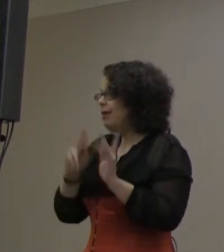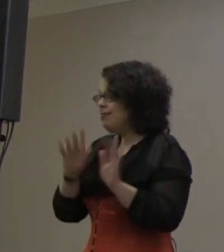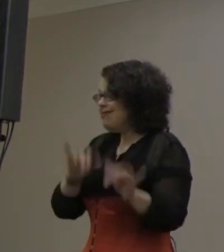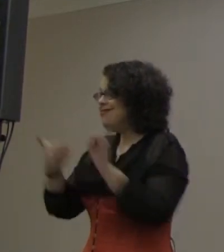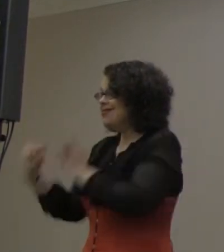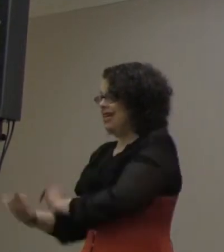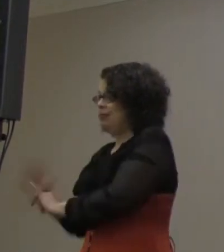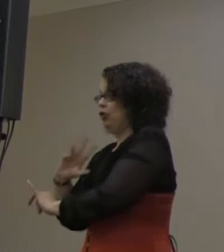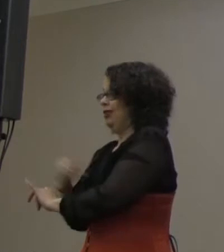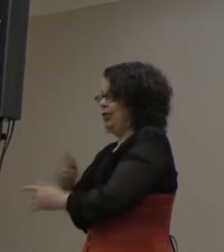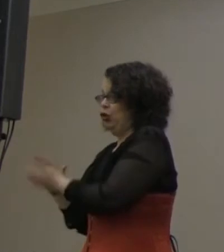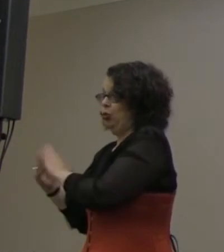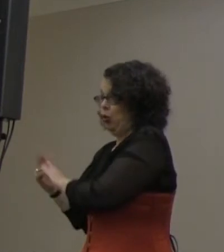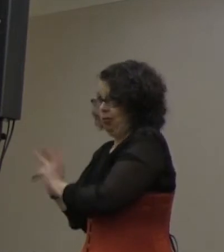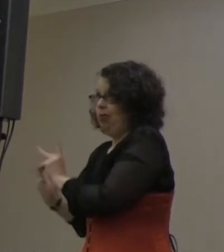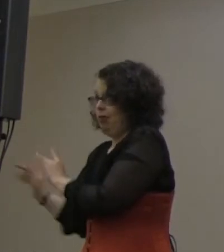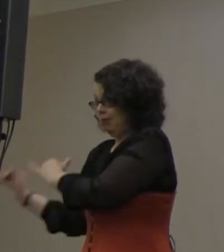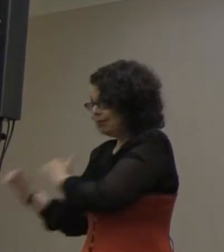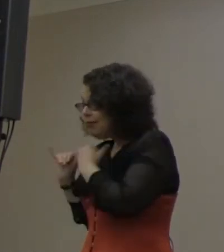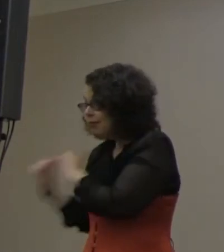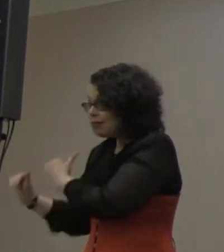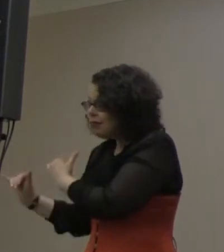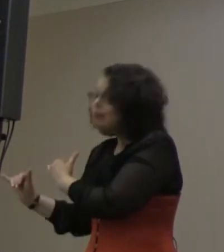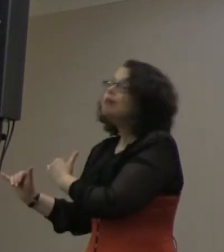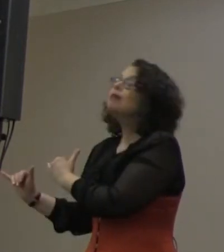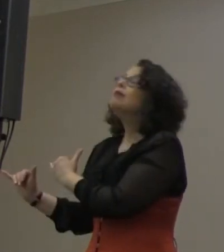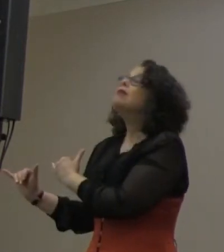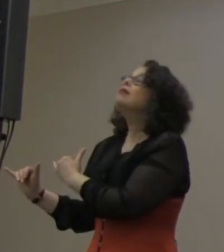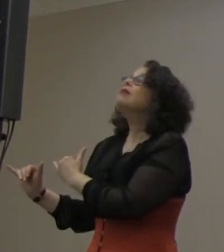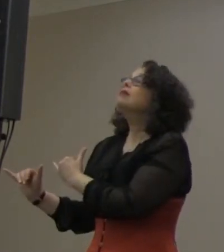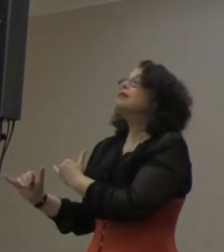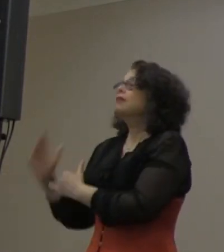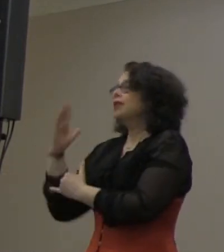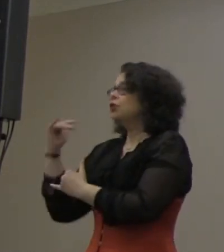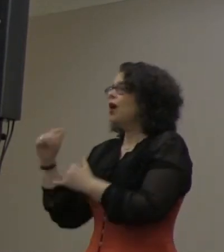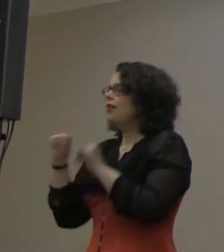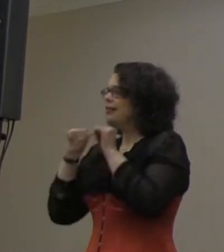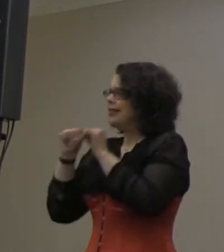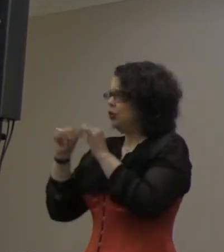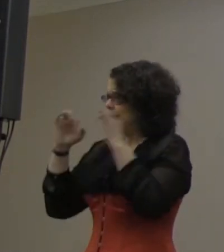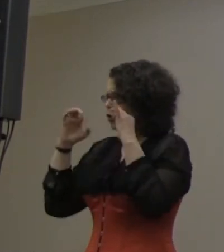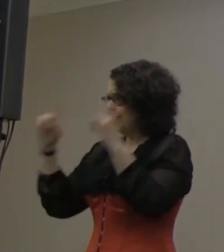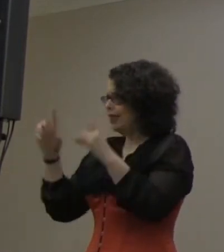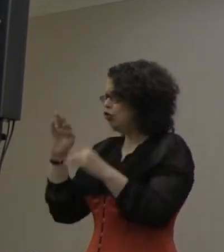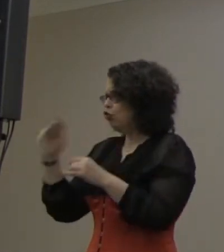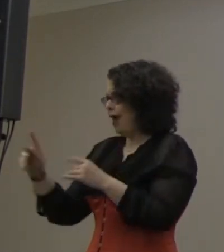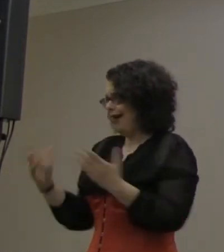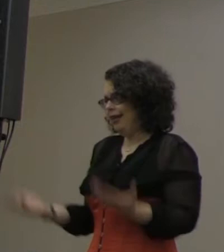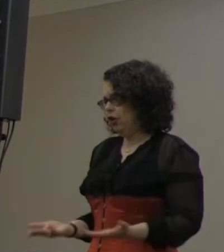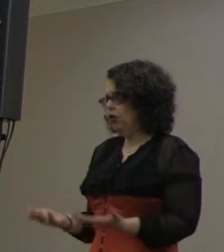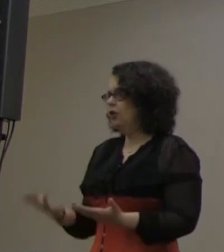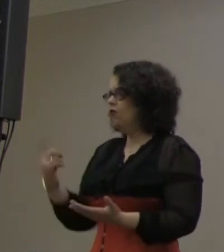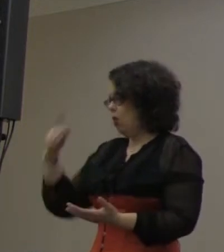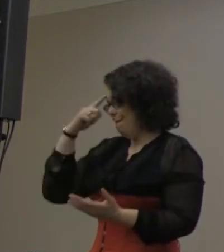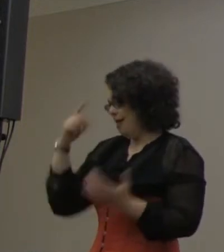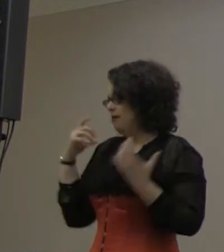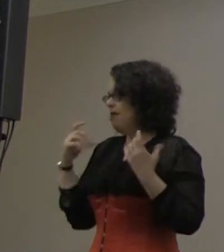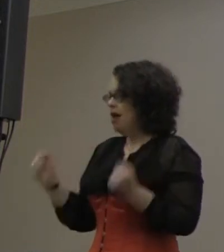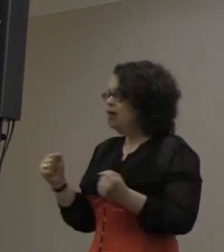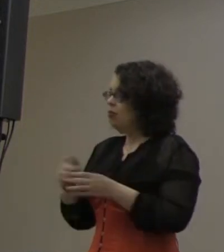transgender community. That is in part why there is a continuing education track here for mental